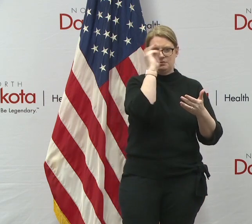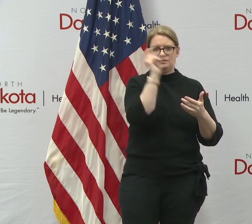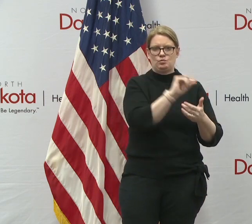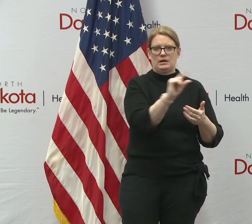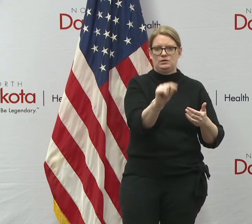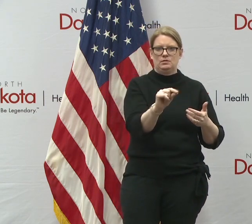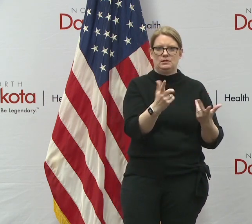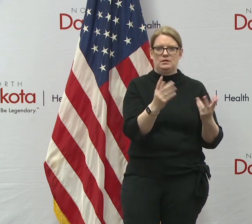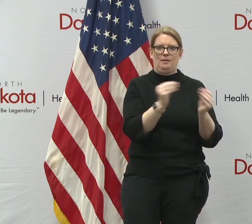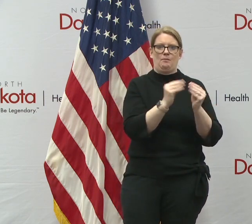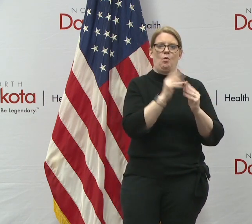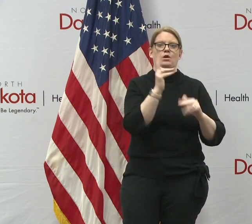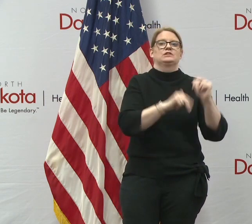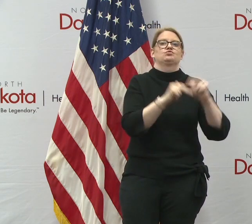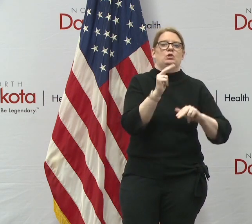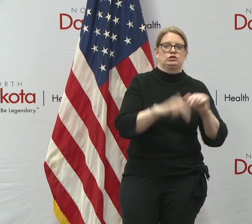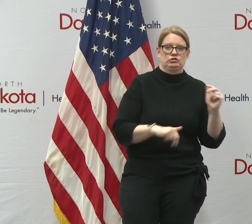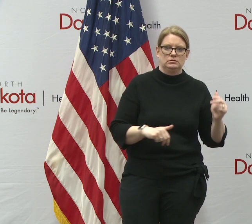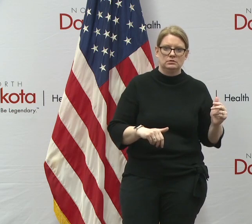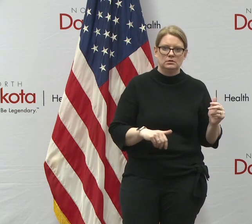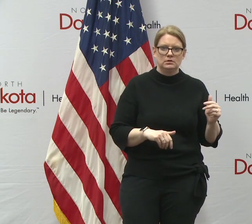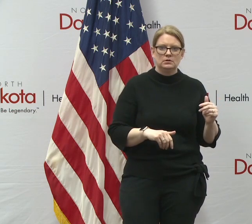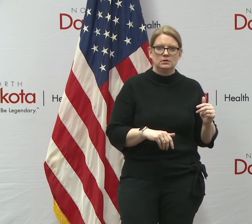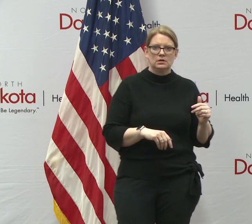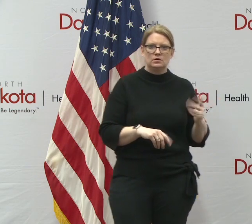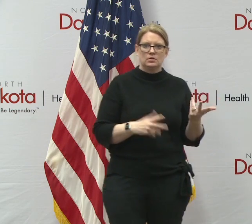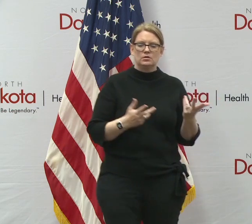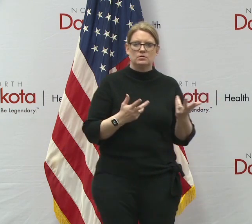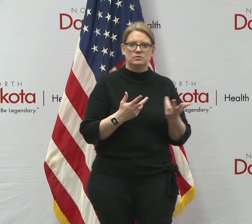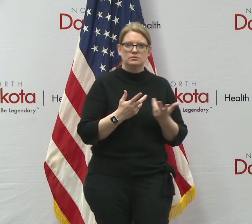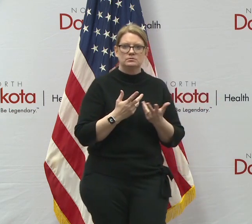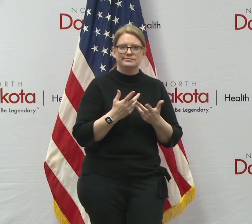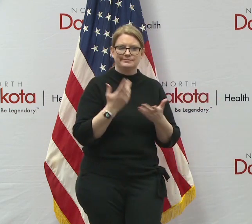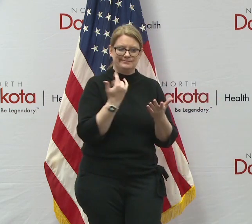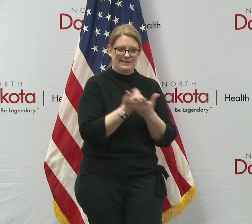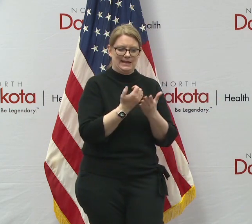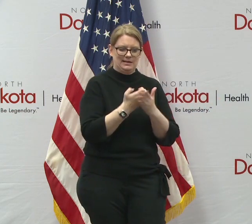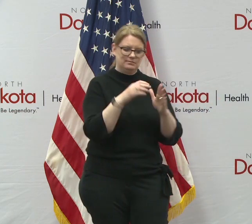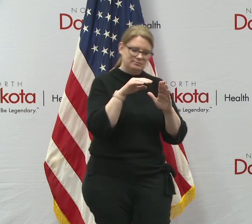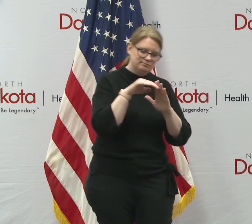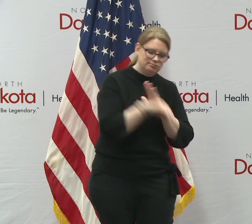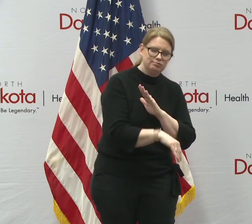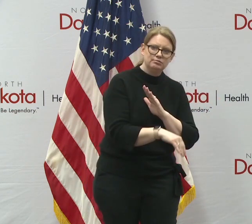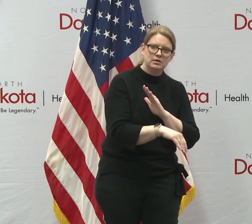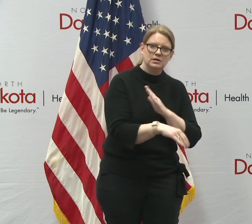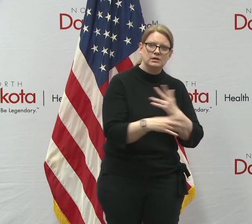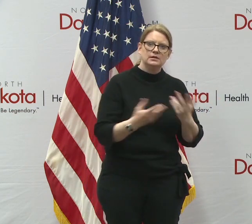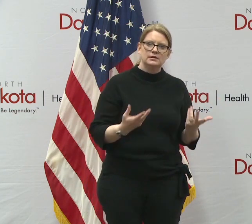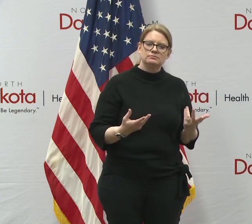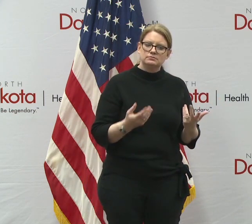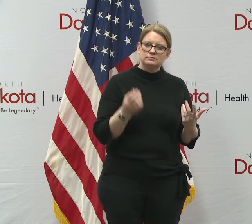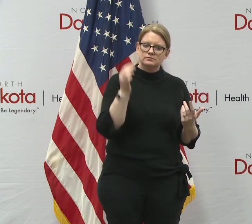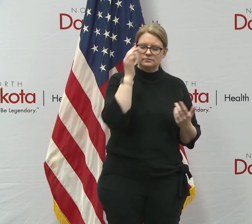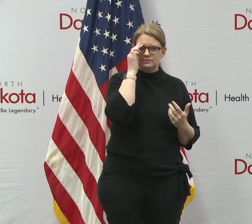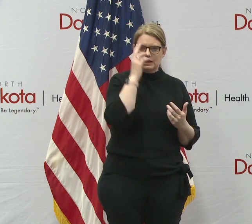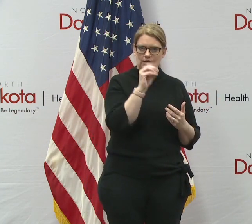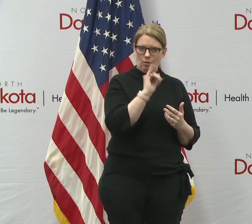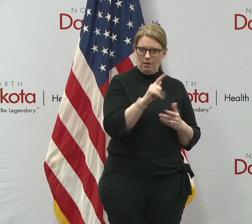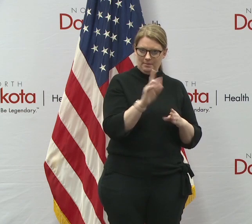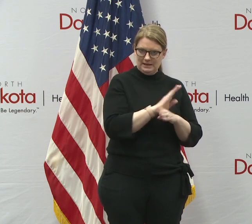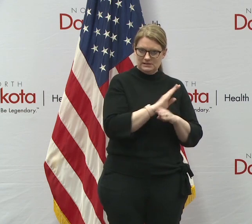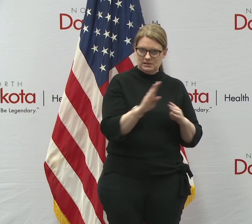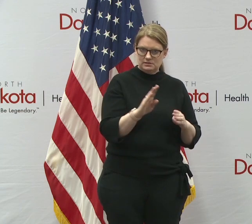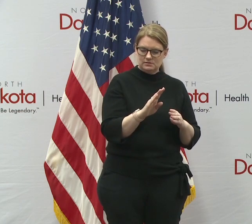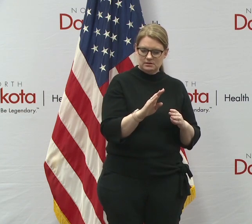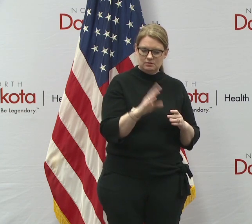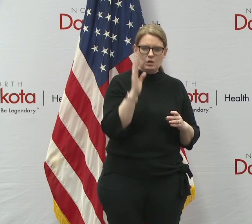do more construction. When we have a downturn like this, a severe downturn in the oil business, which we know will